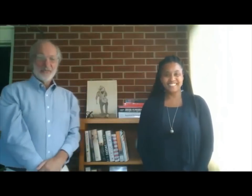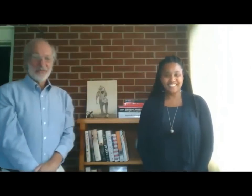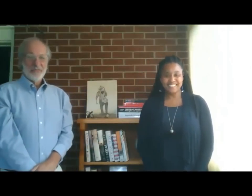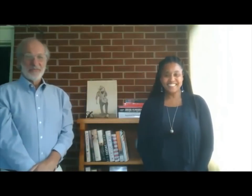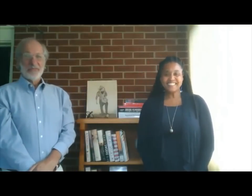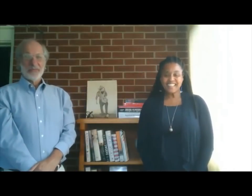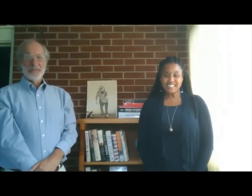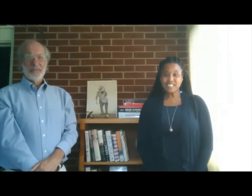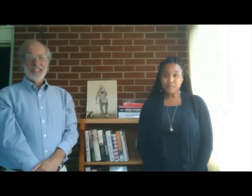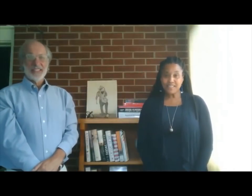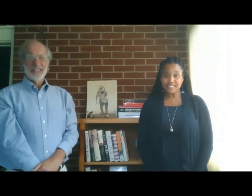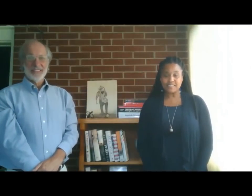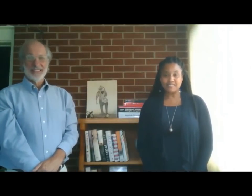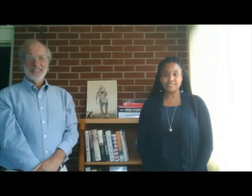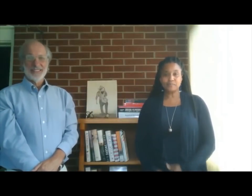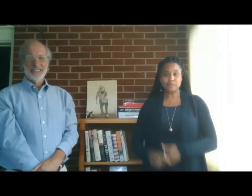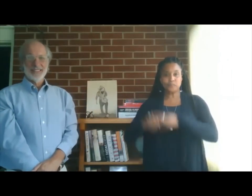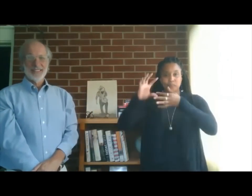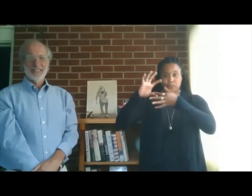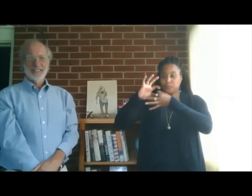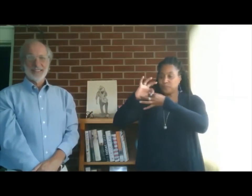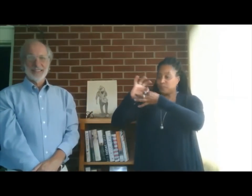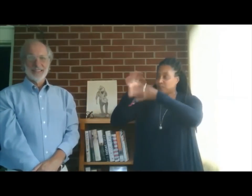Next. Next is pretzel.